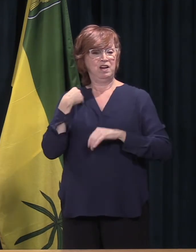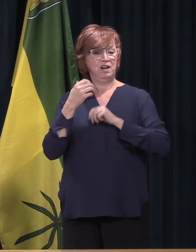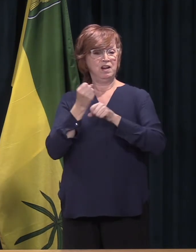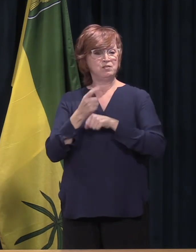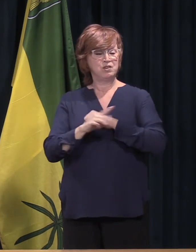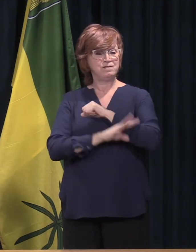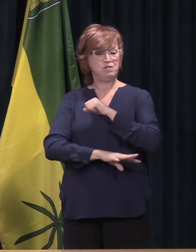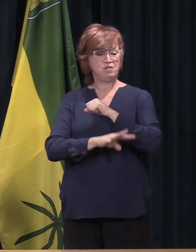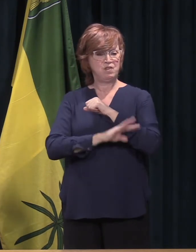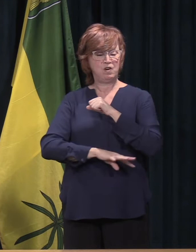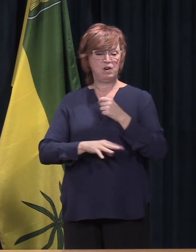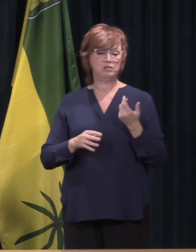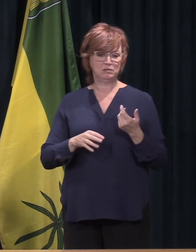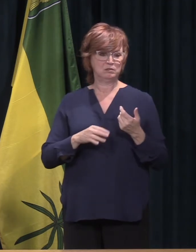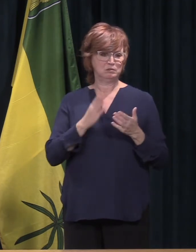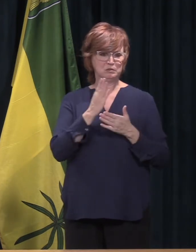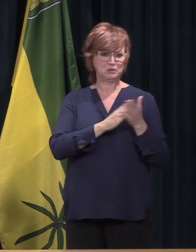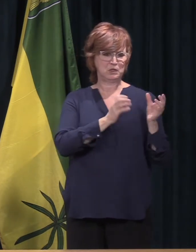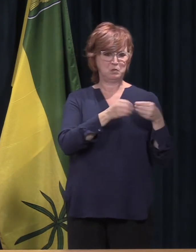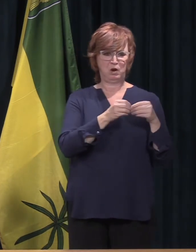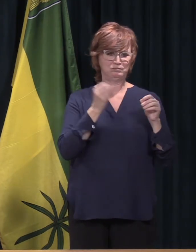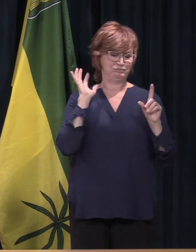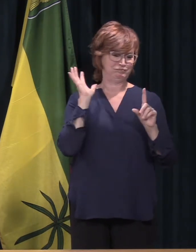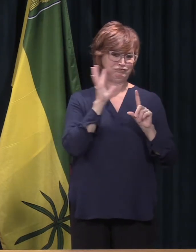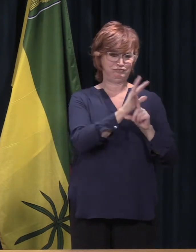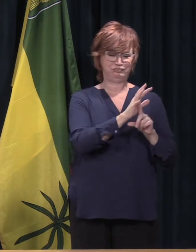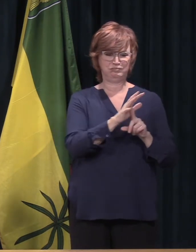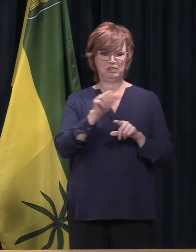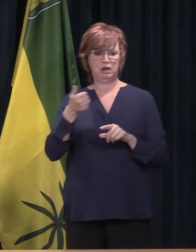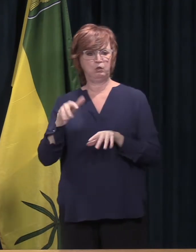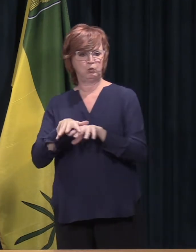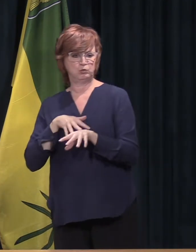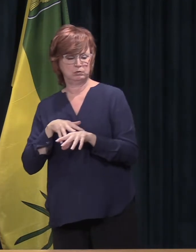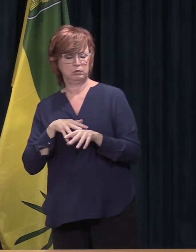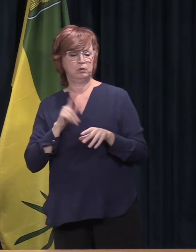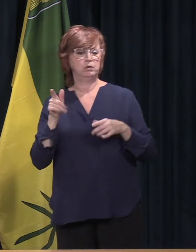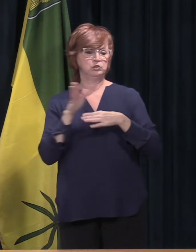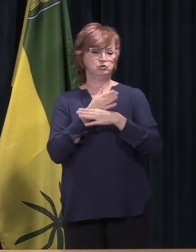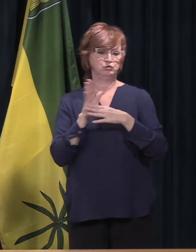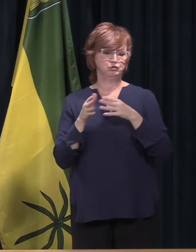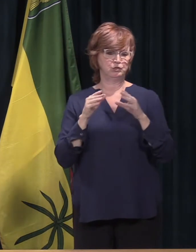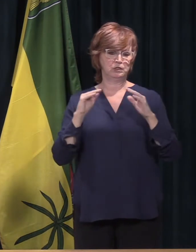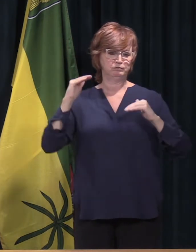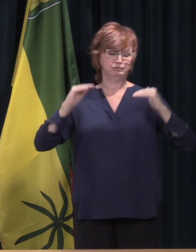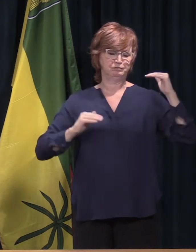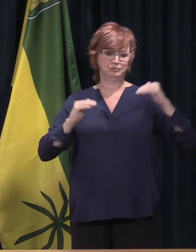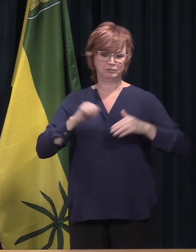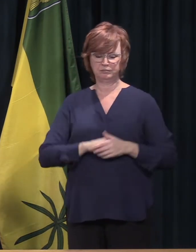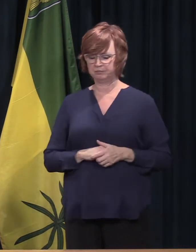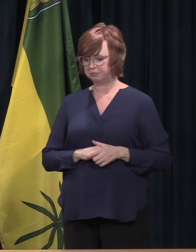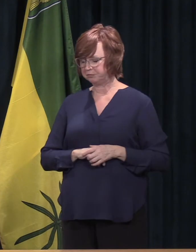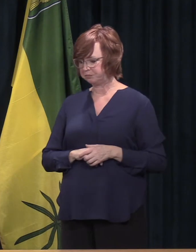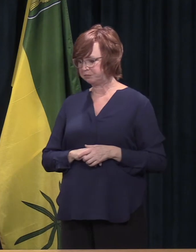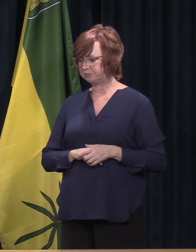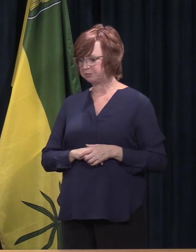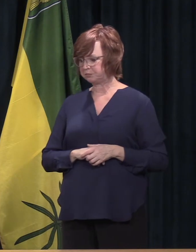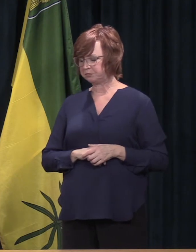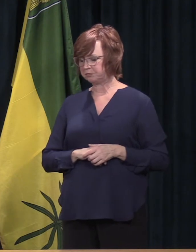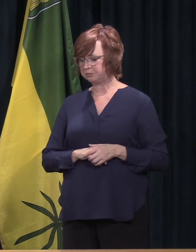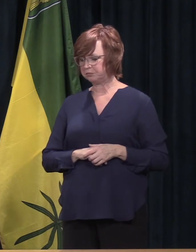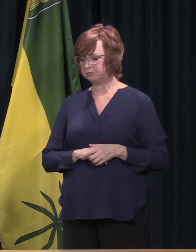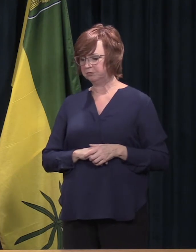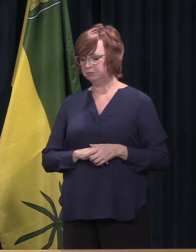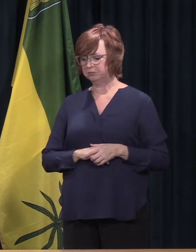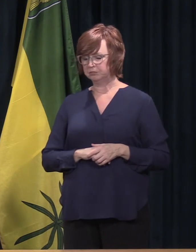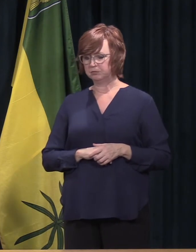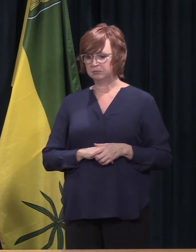at future time, there may be some pressures in which testing may have to be prioritized for either people who have more severe symptoms or people who